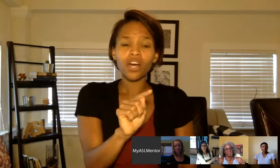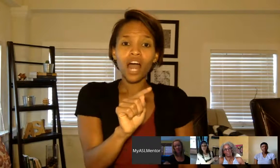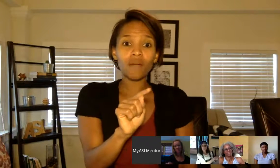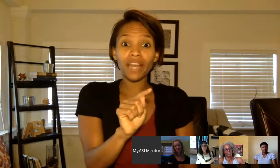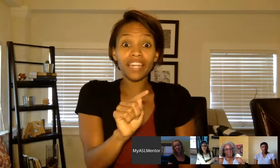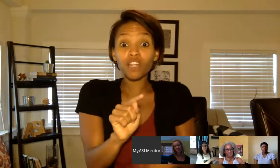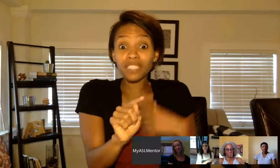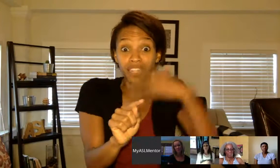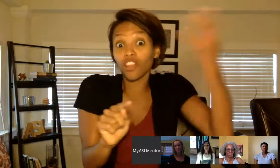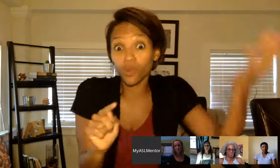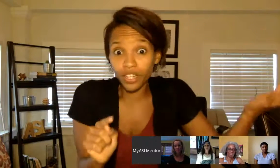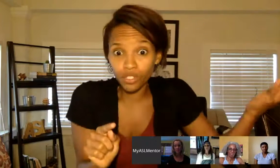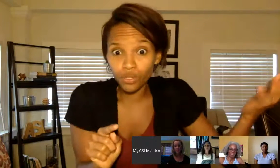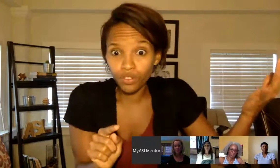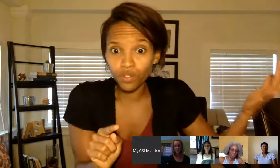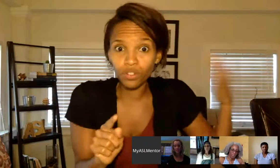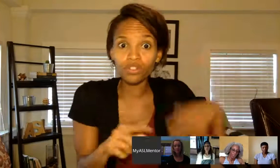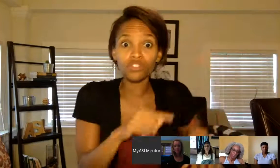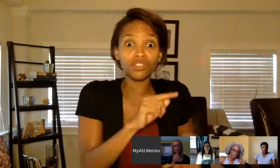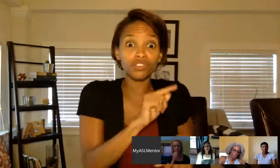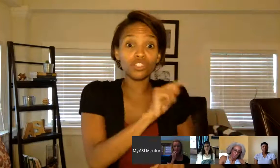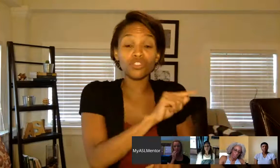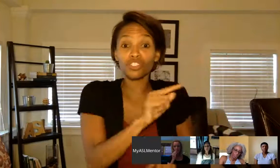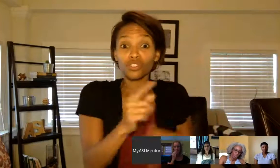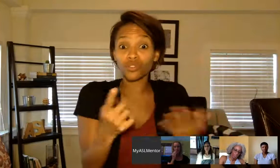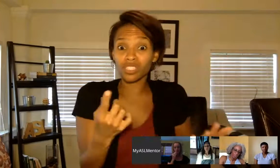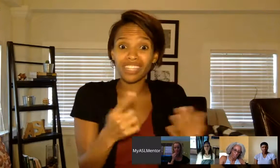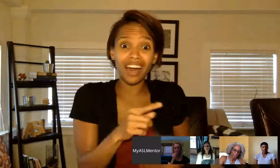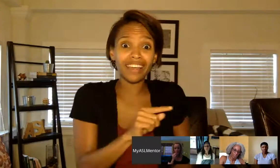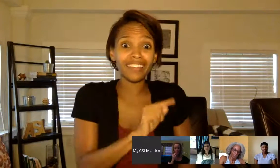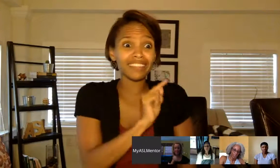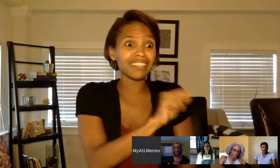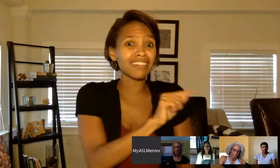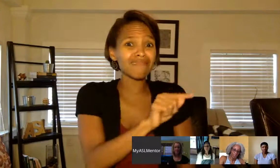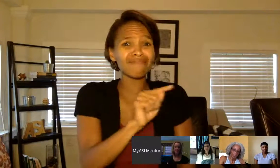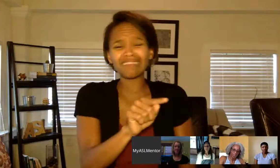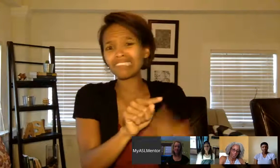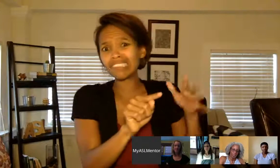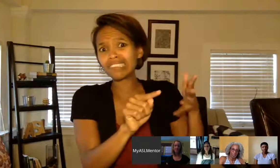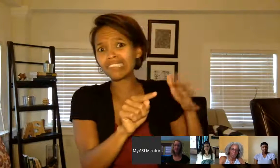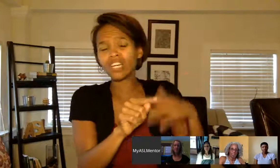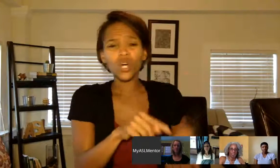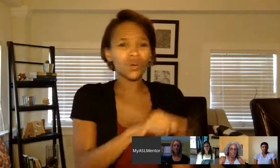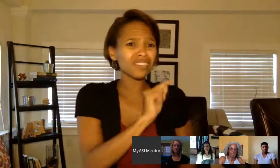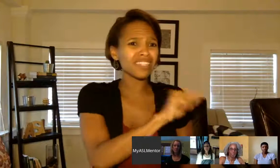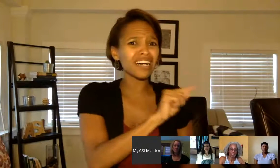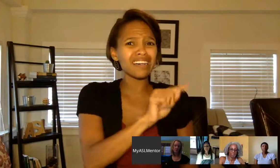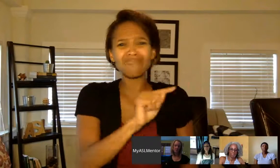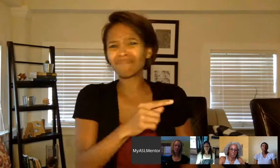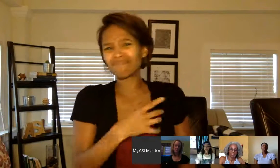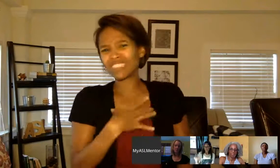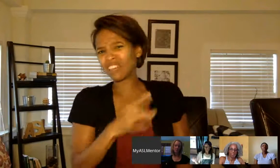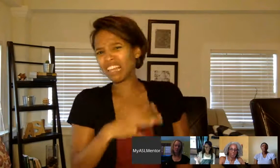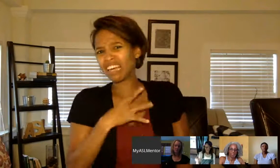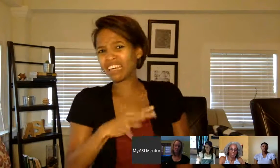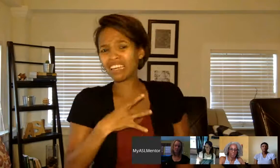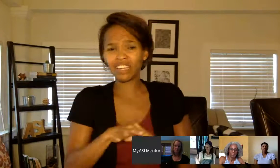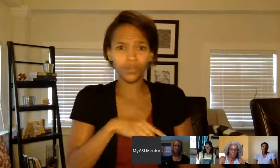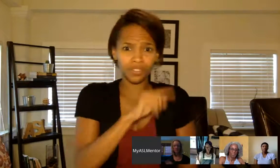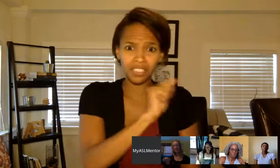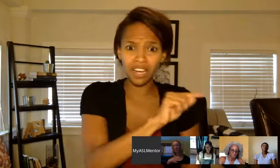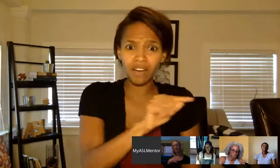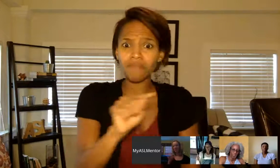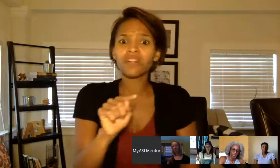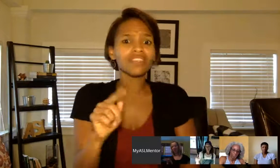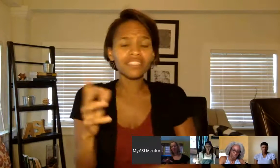simple. And it could be done other ways too, of course. You could use a sign like some, or some, don't like,